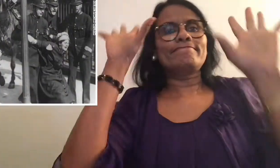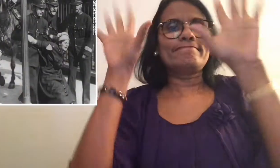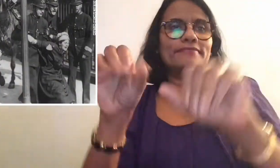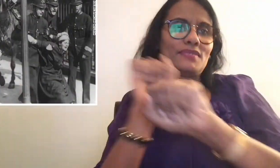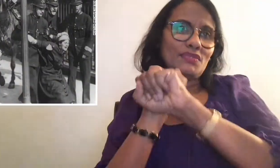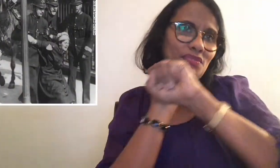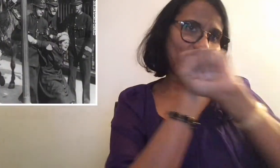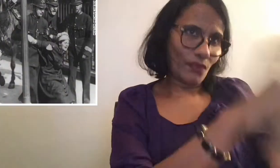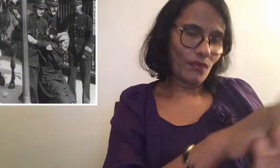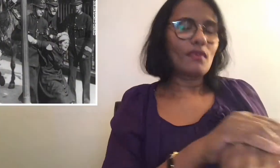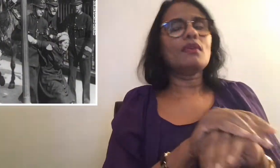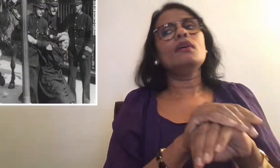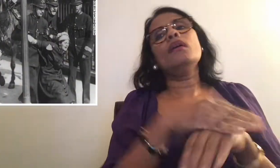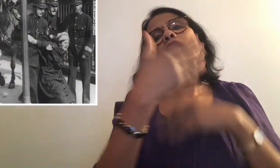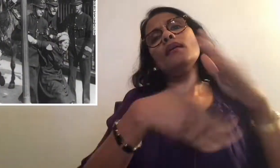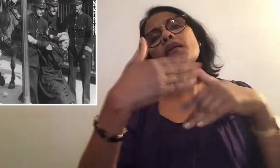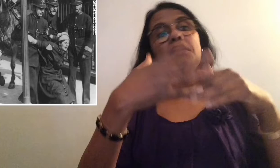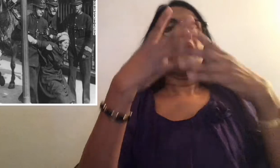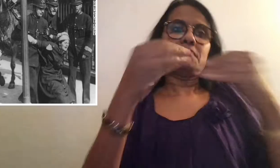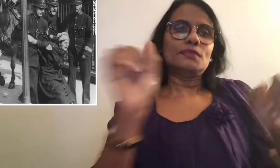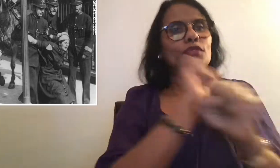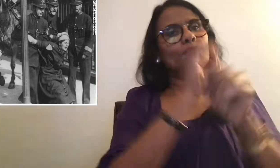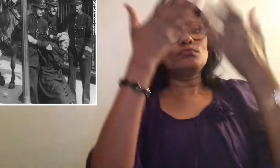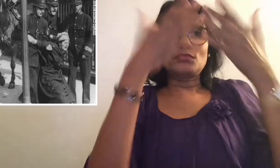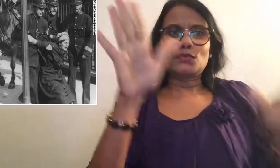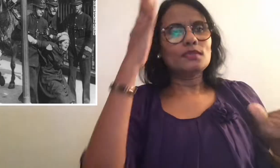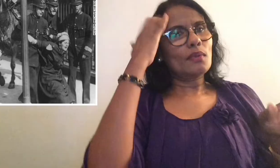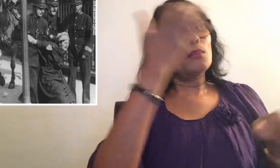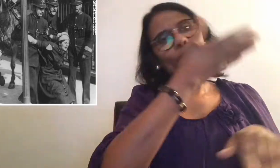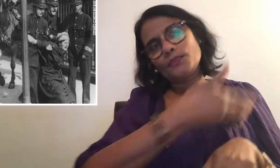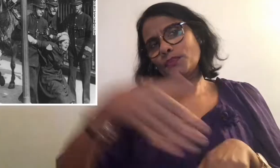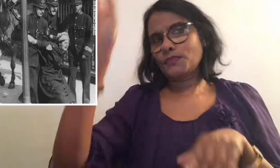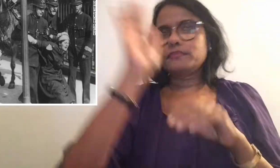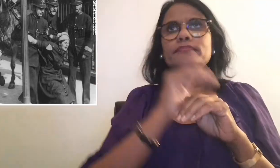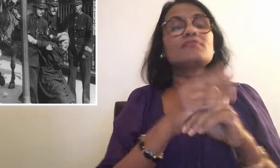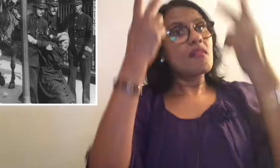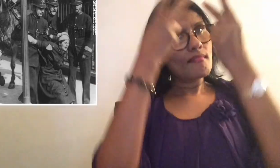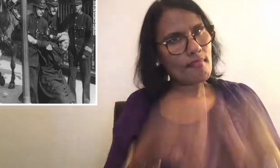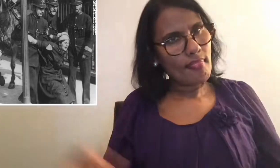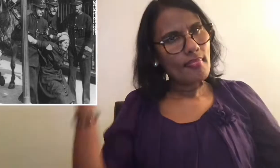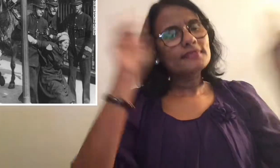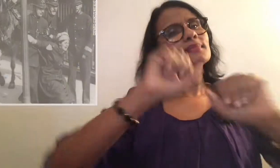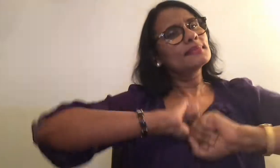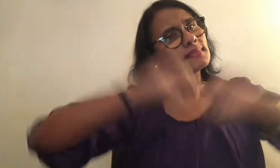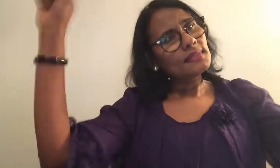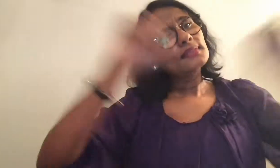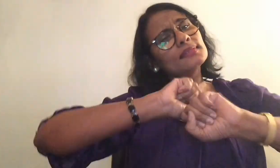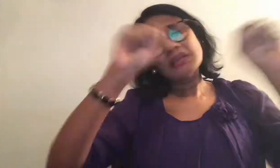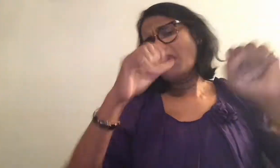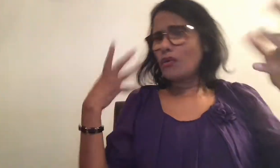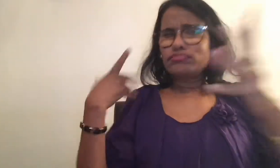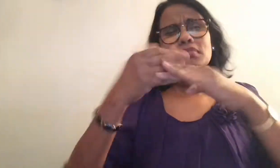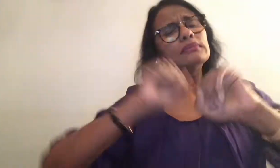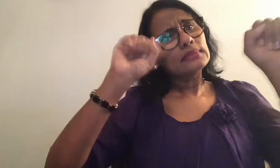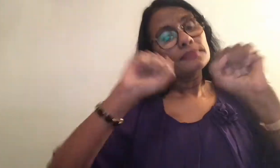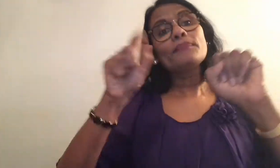diapers. She's not being hurt. She just don't want to lay down. She wants her mom to pick her up and hold her. Okay? I'll start it off for you. And I'm going to cut